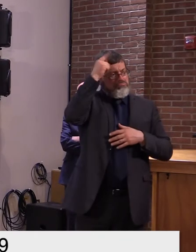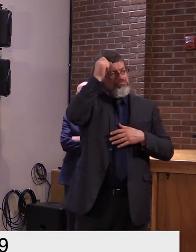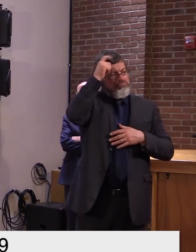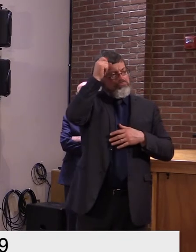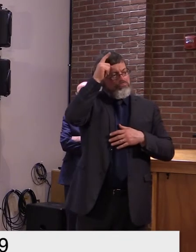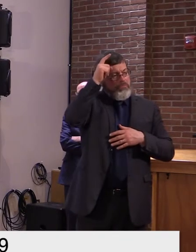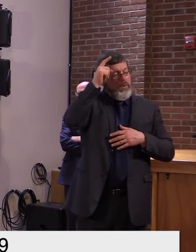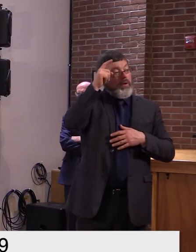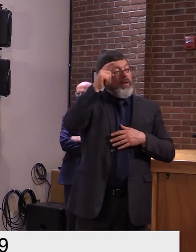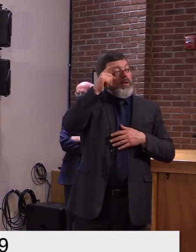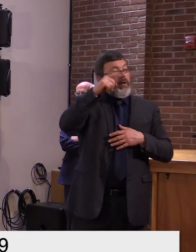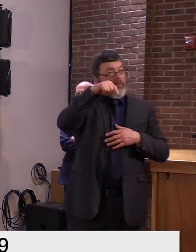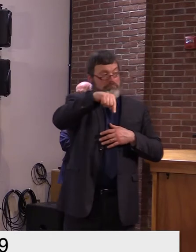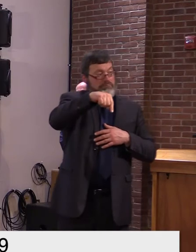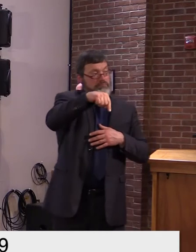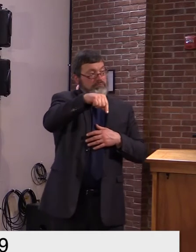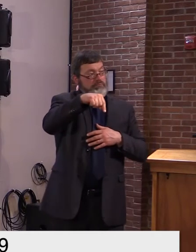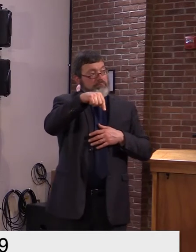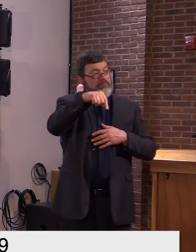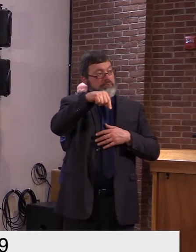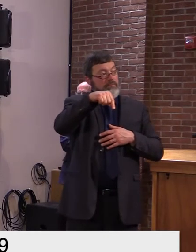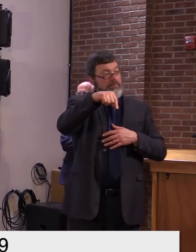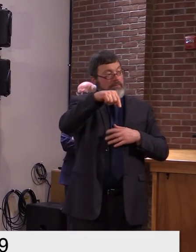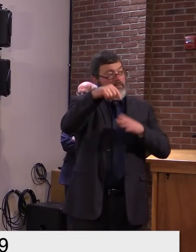addition to the $300